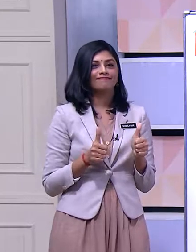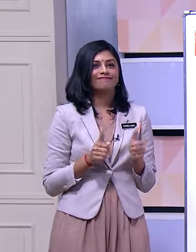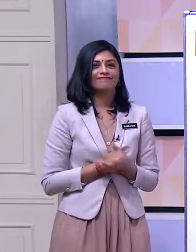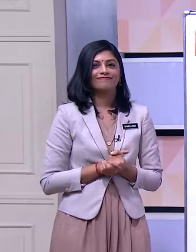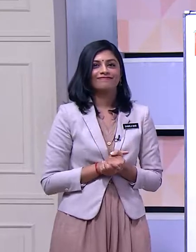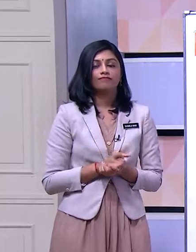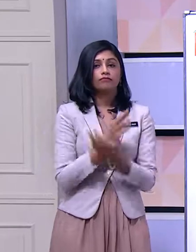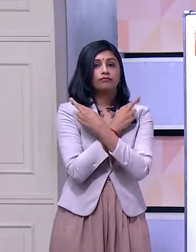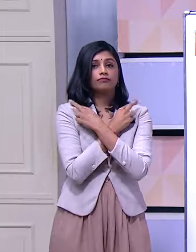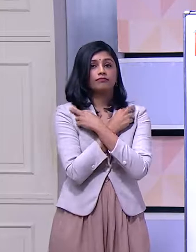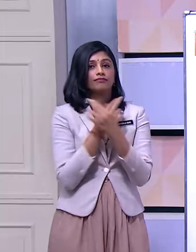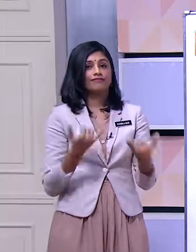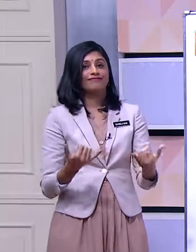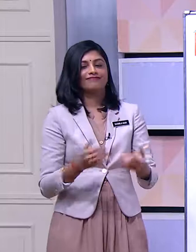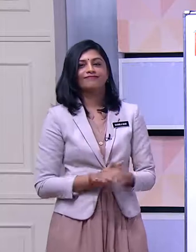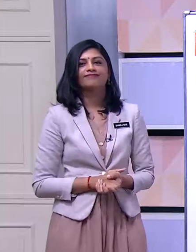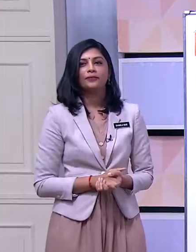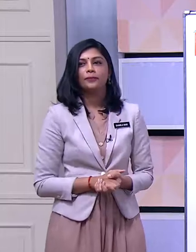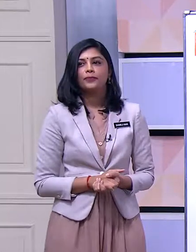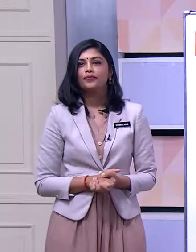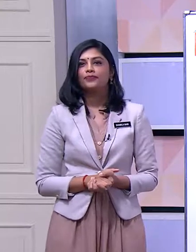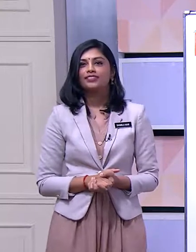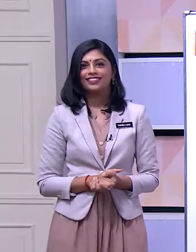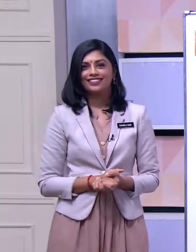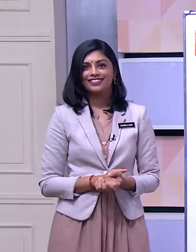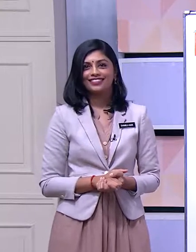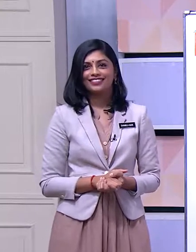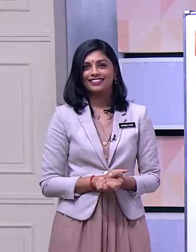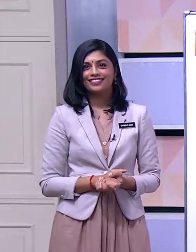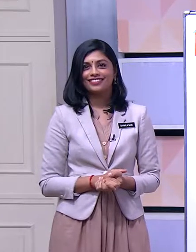We'll be right back after this. So kids, don't go anywhere. We'll be right back after this.